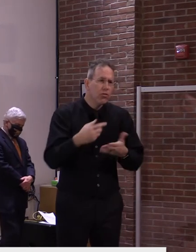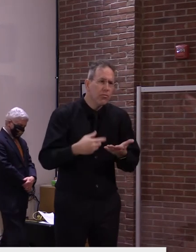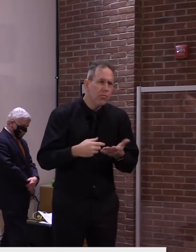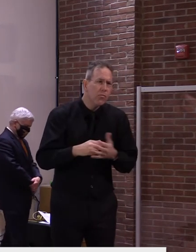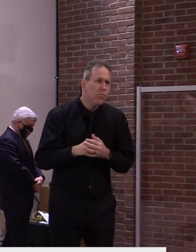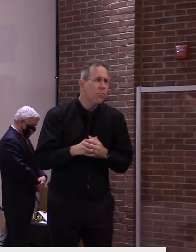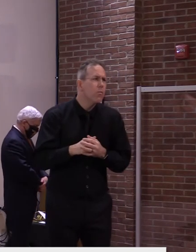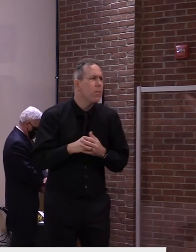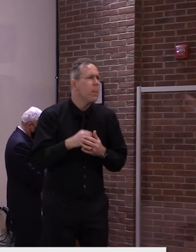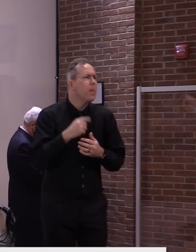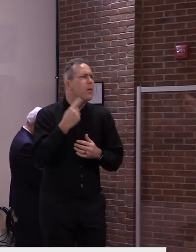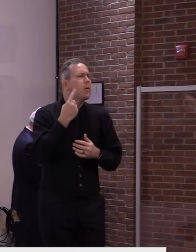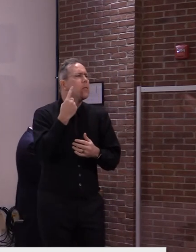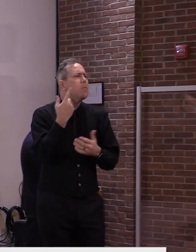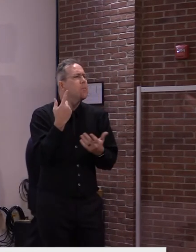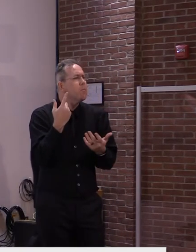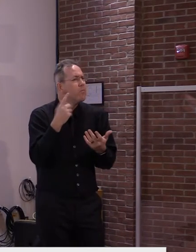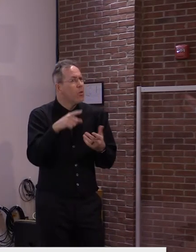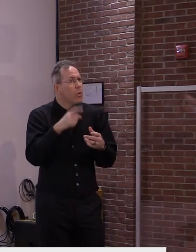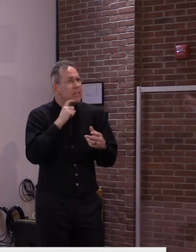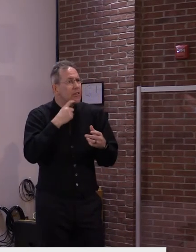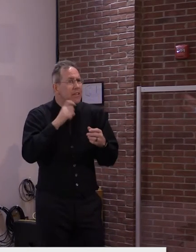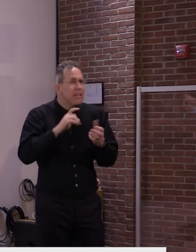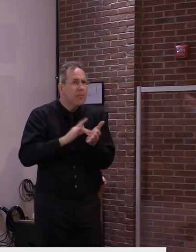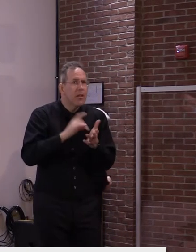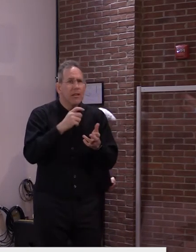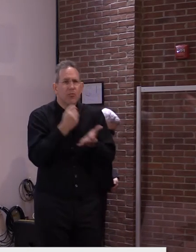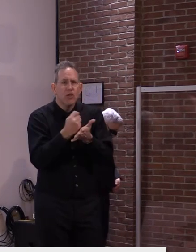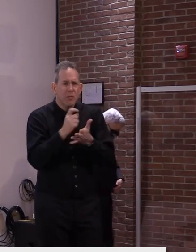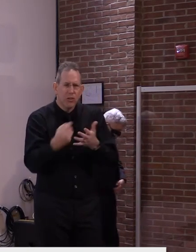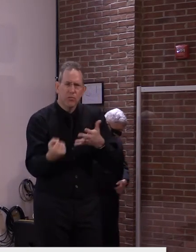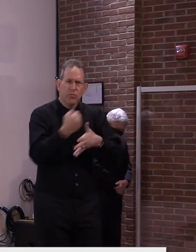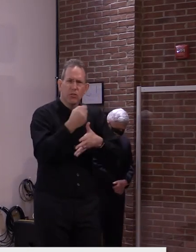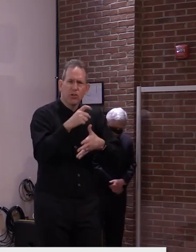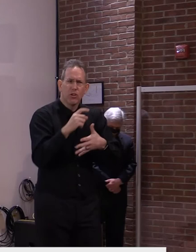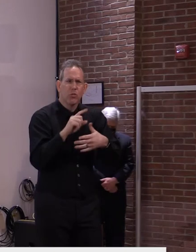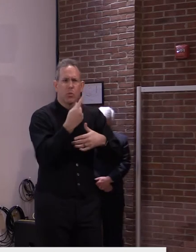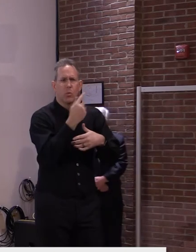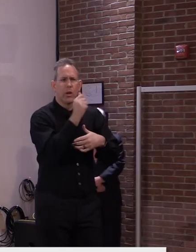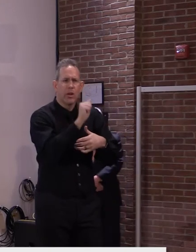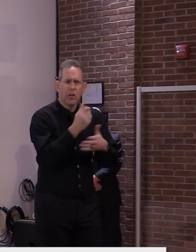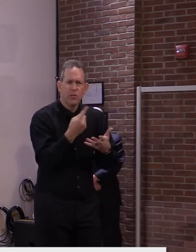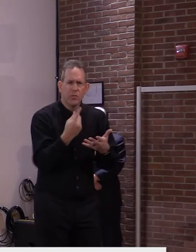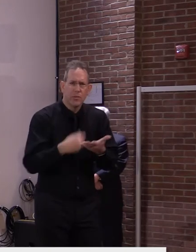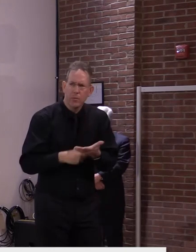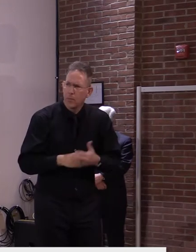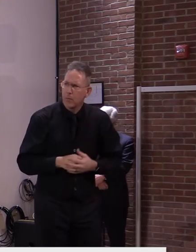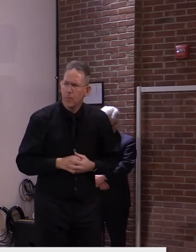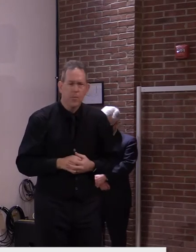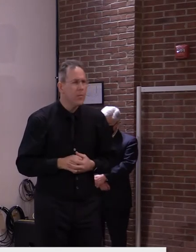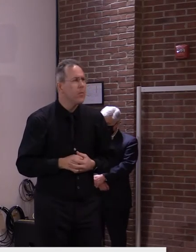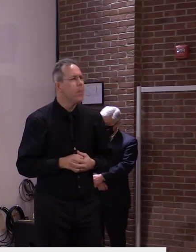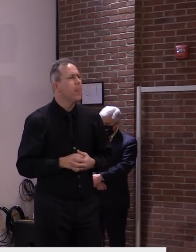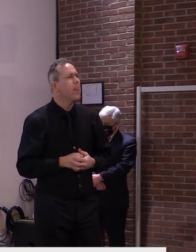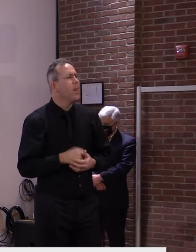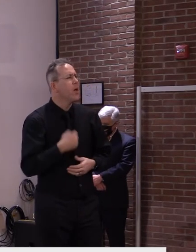regardless of age, prioritized among this first vaccine group? In this particular